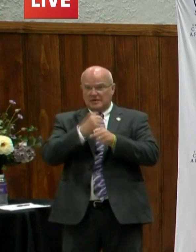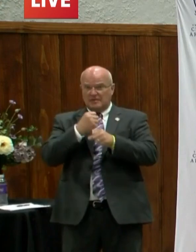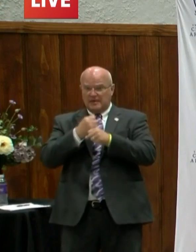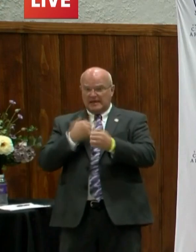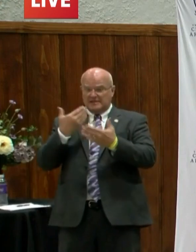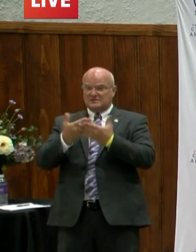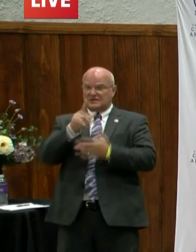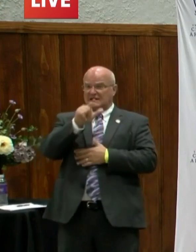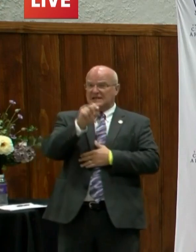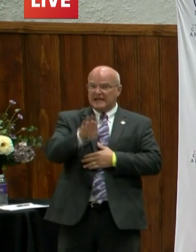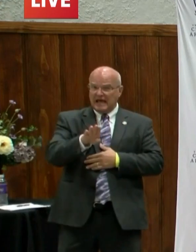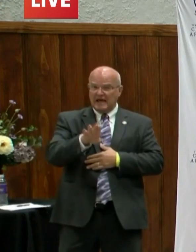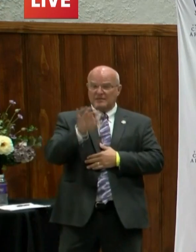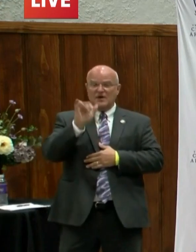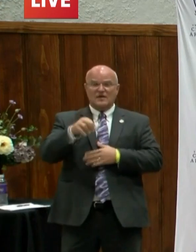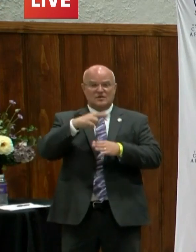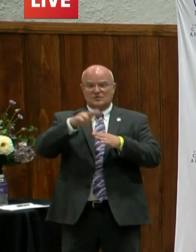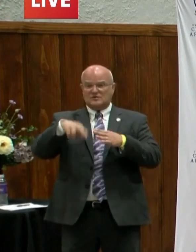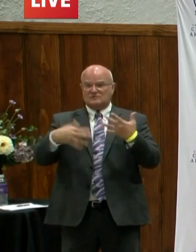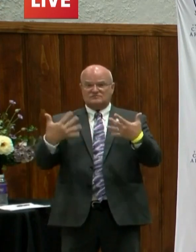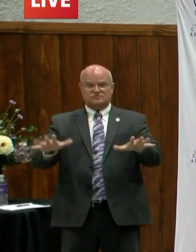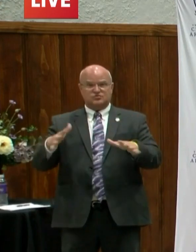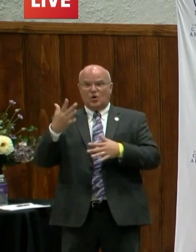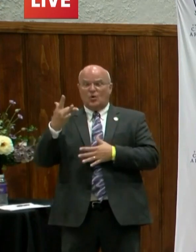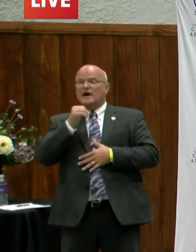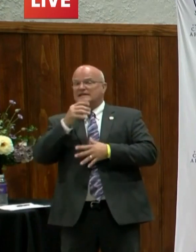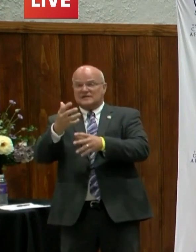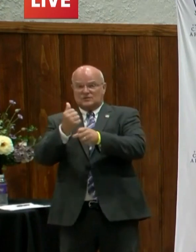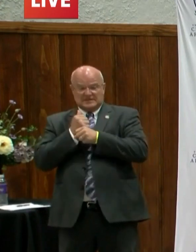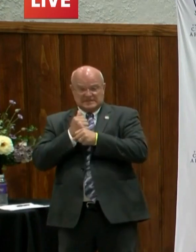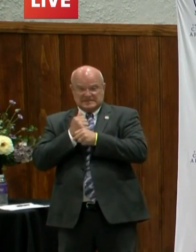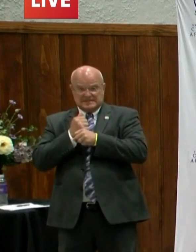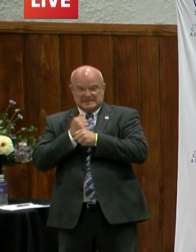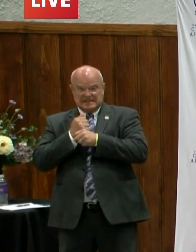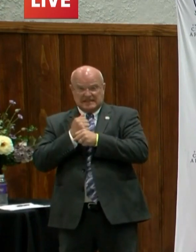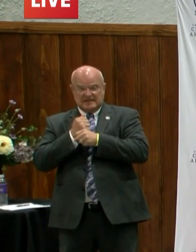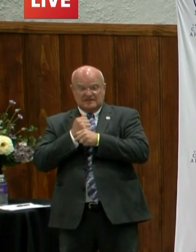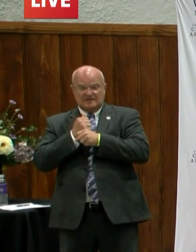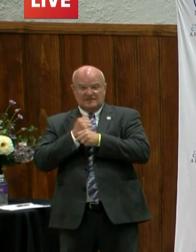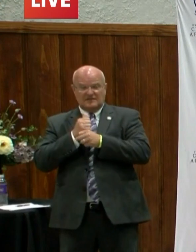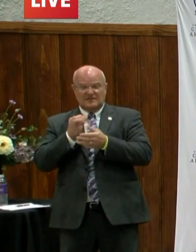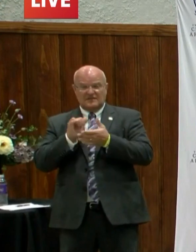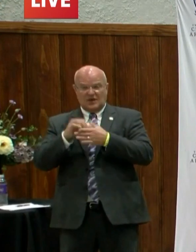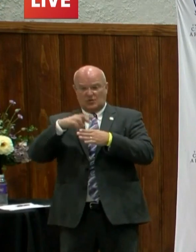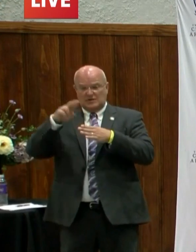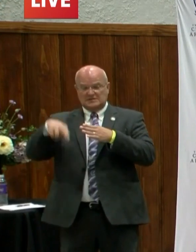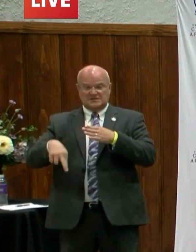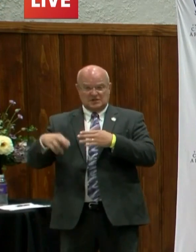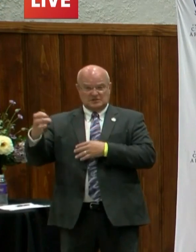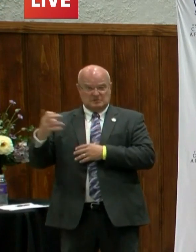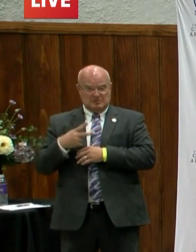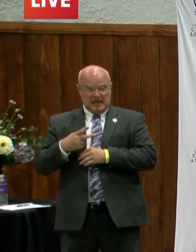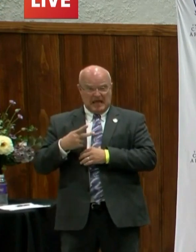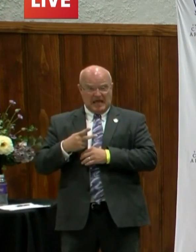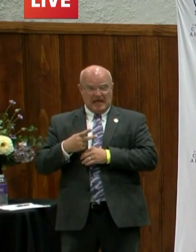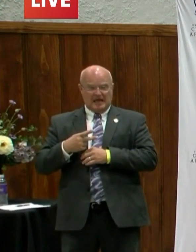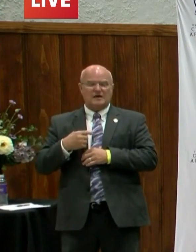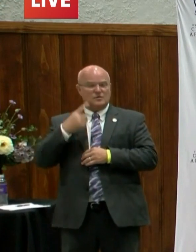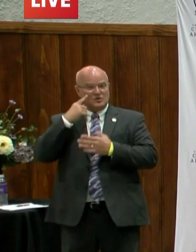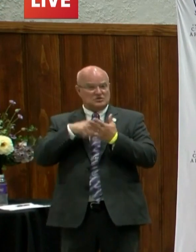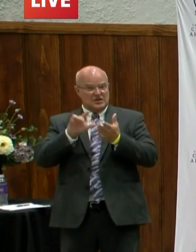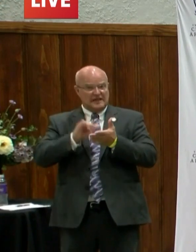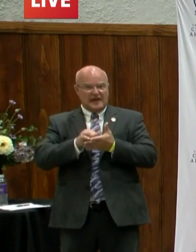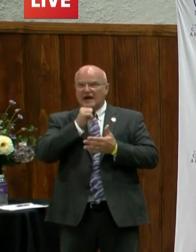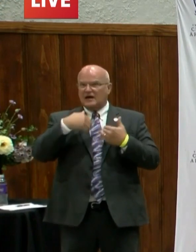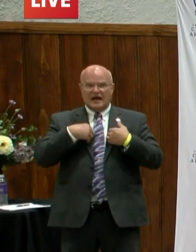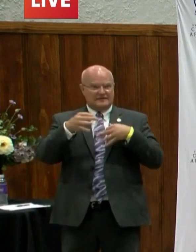to the lab, those have been resulted. Now, why they didn't receive the results, we'll look into that.